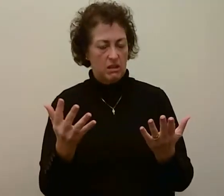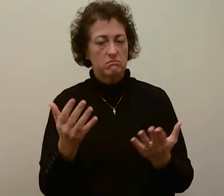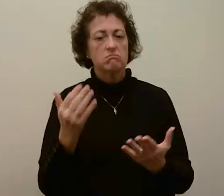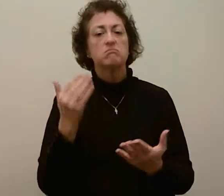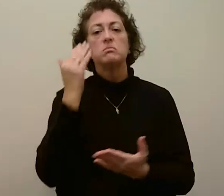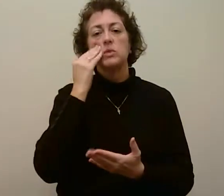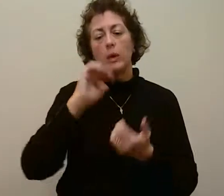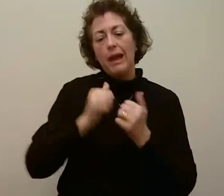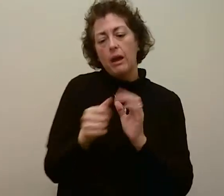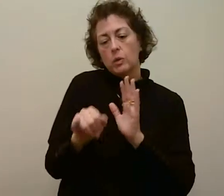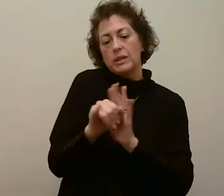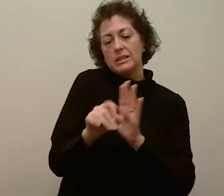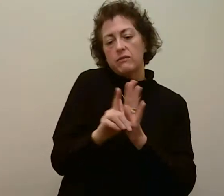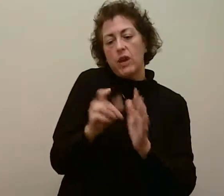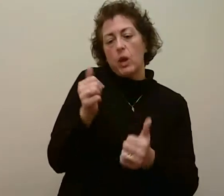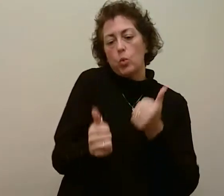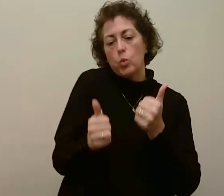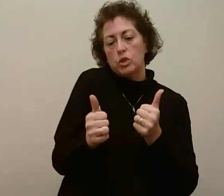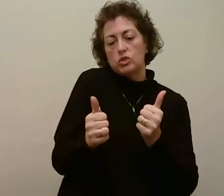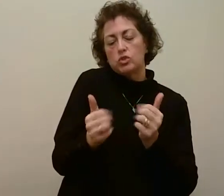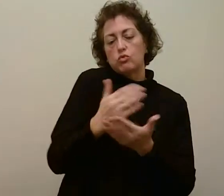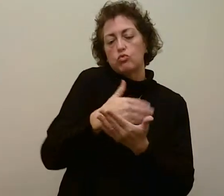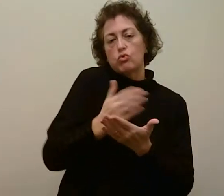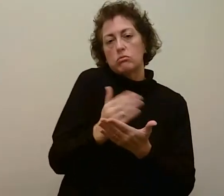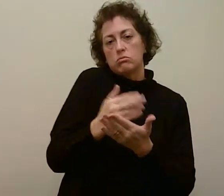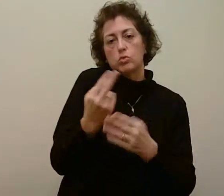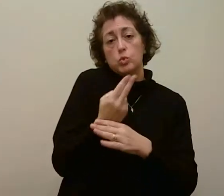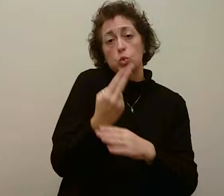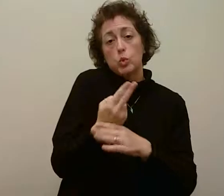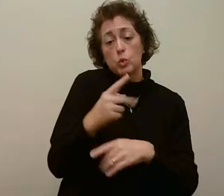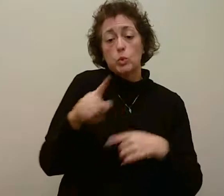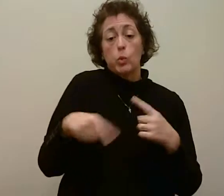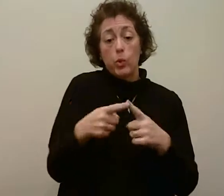to use, when, how, is part of the sociolinguistic competencies.